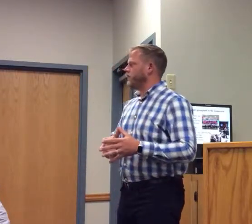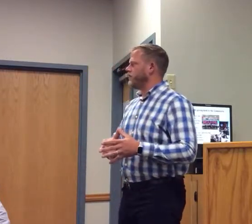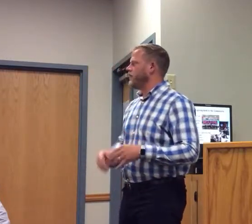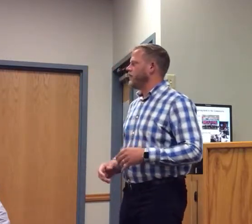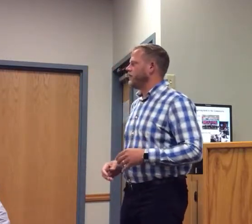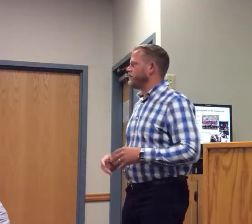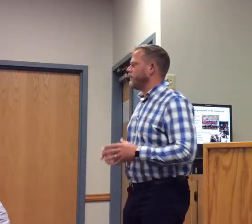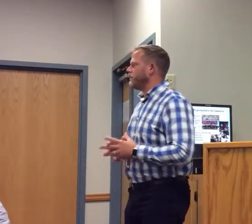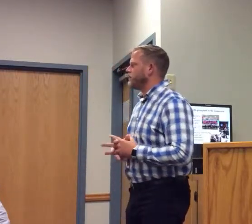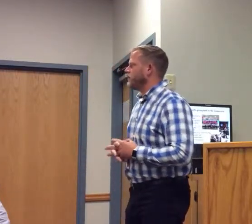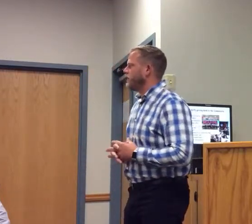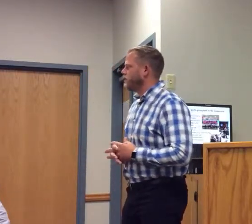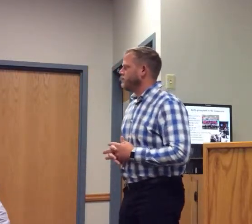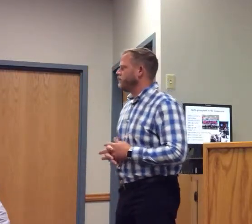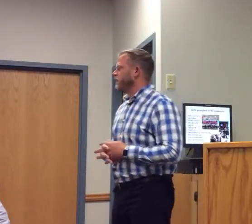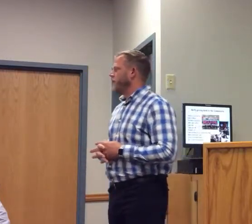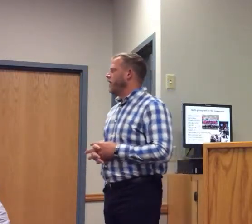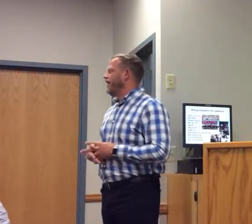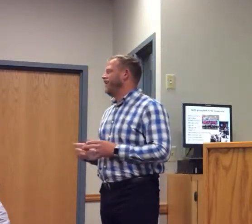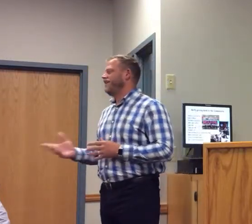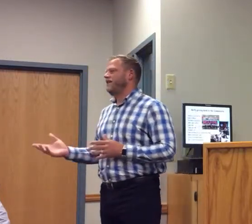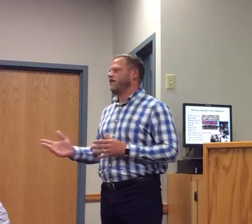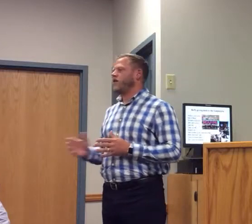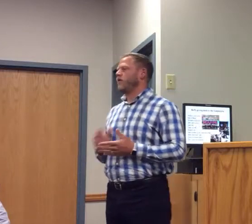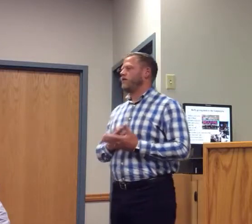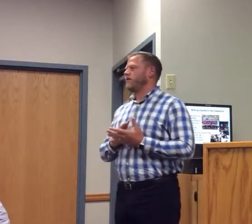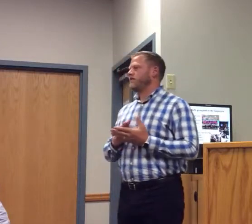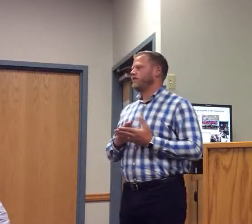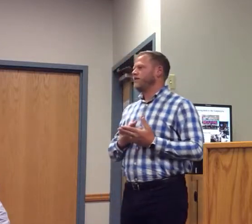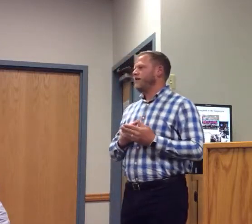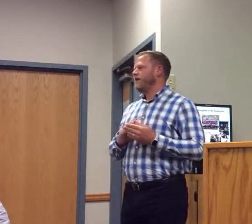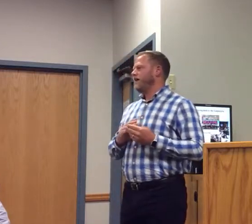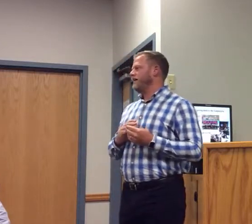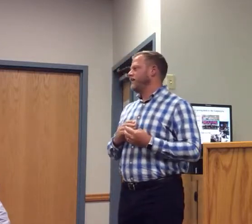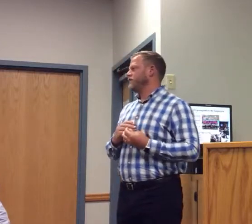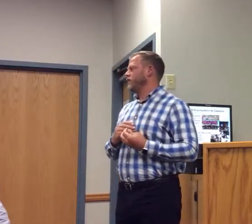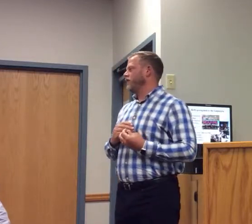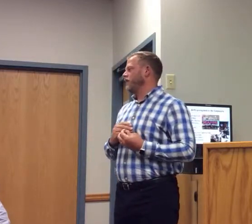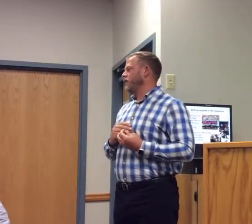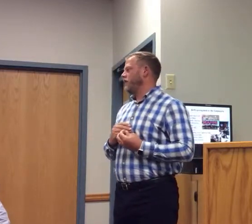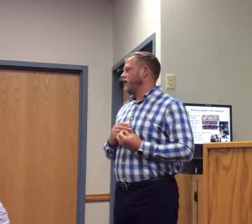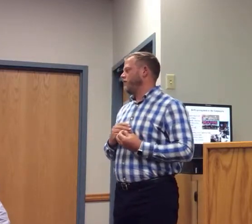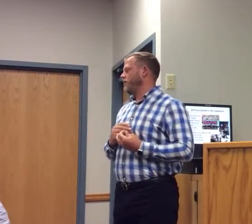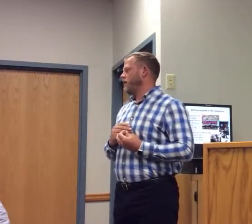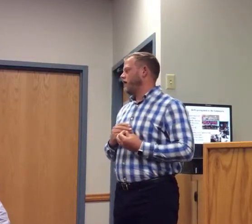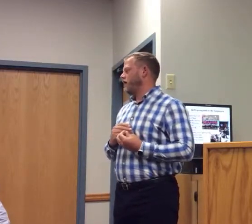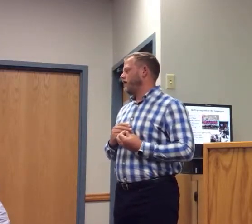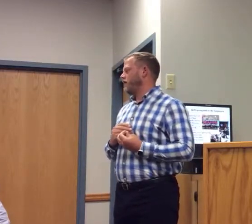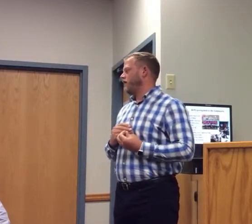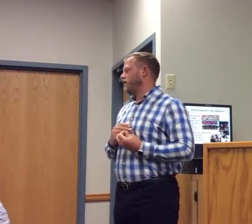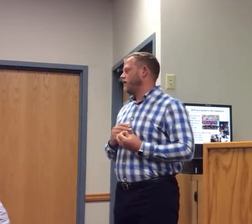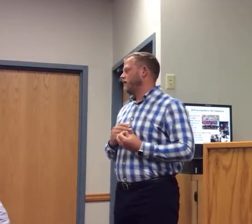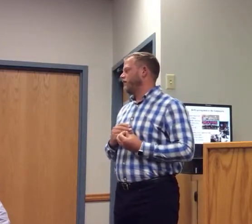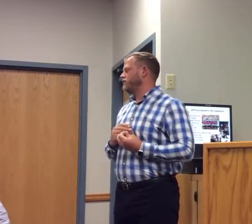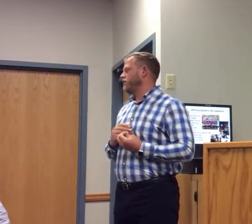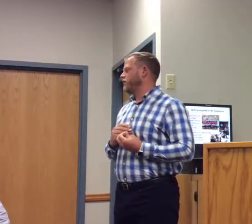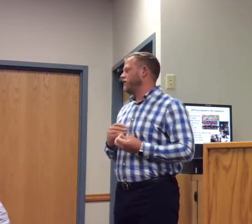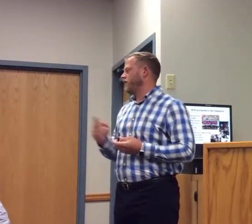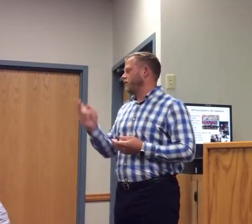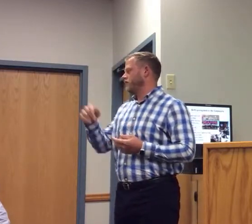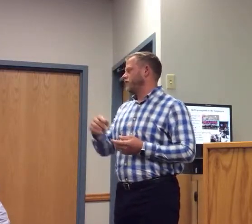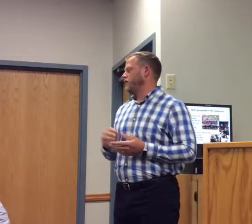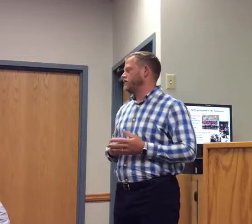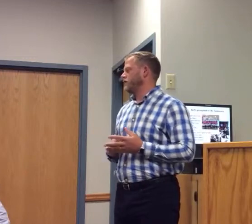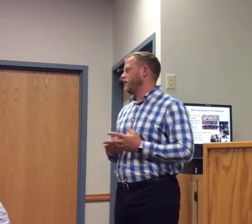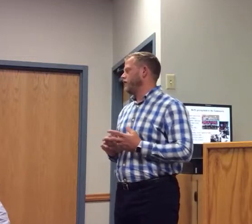groups do the Thanksgiving turkey. And it didn't really. The first year we